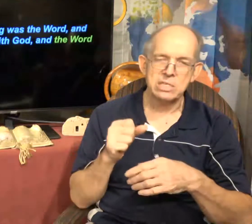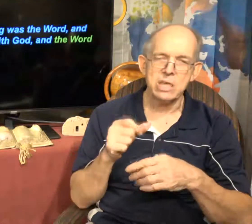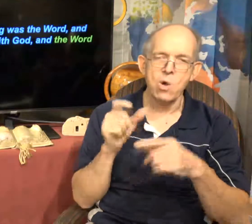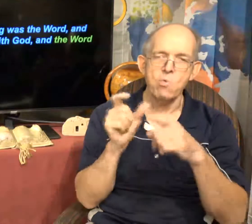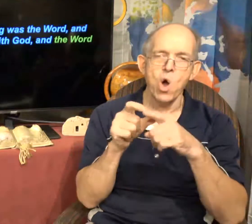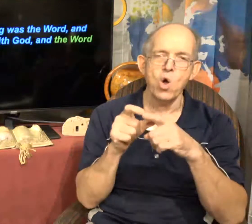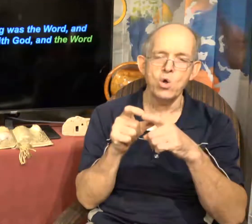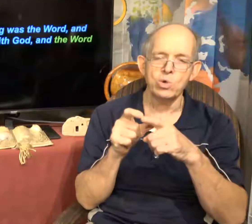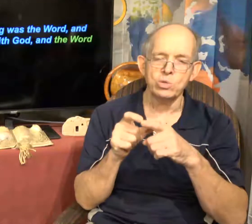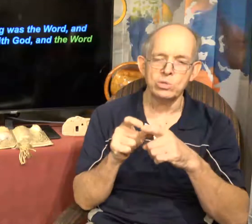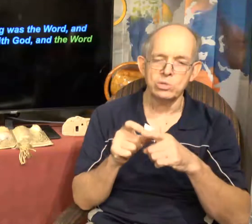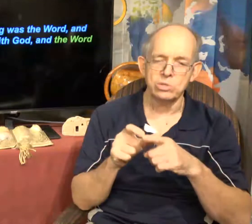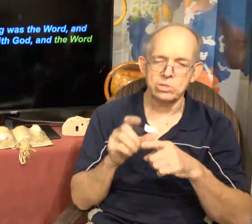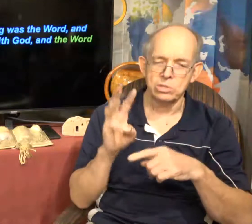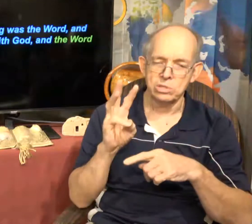the Word.